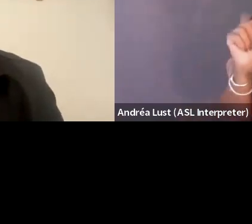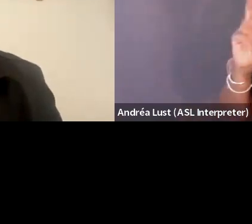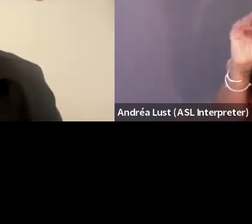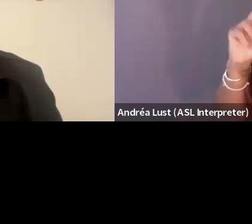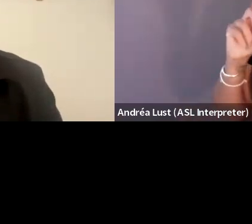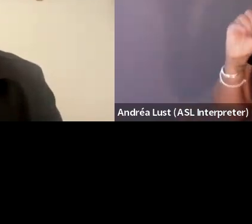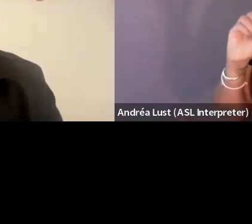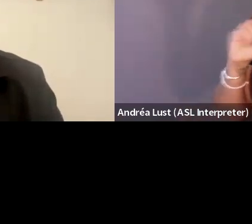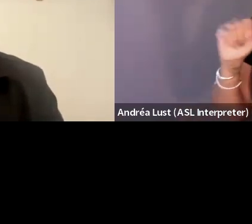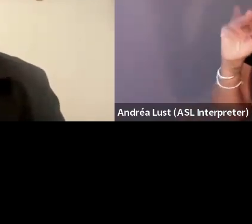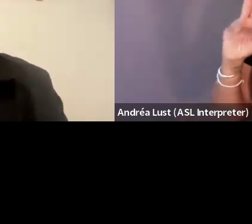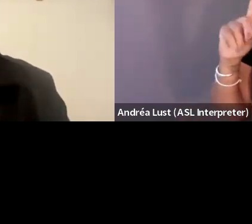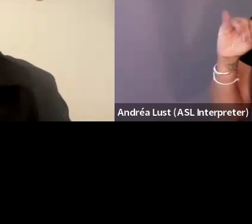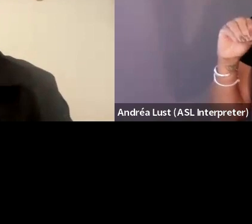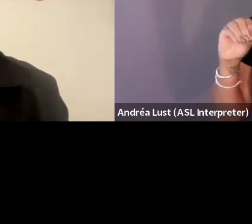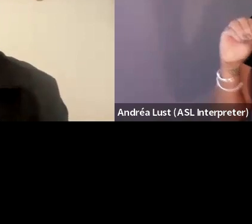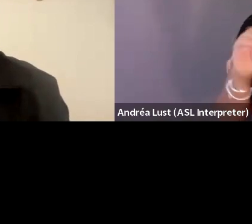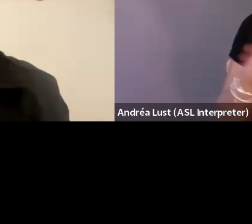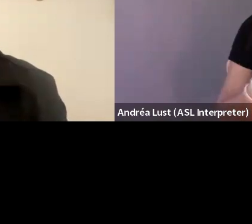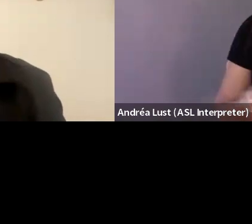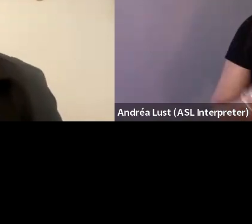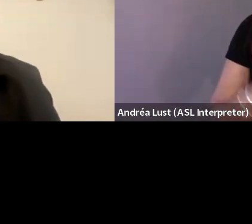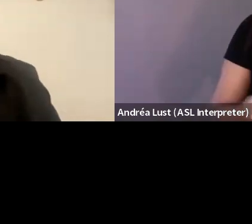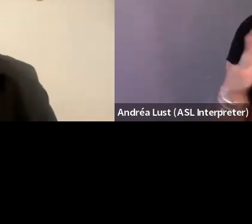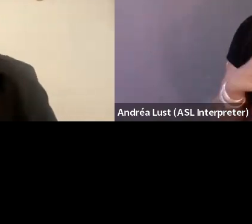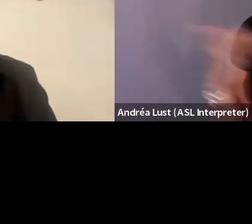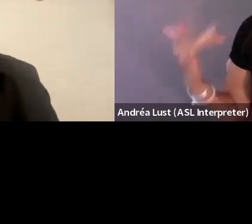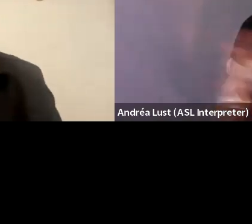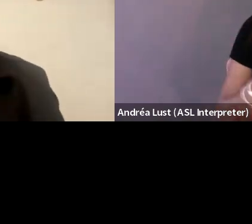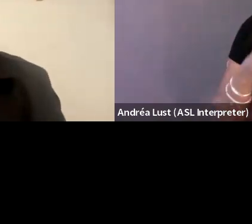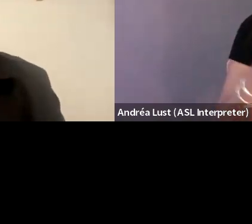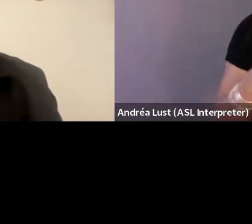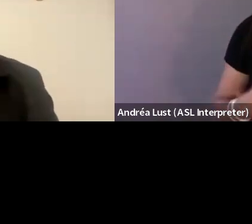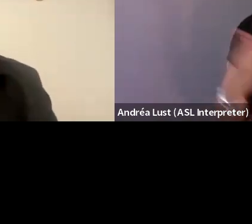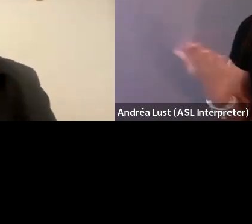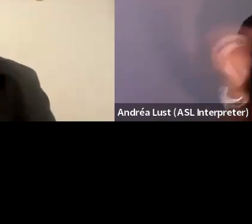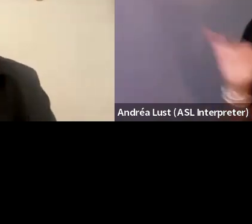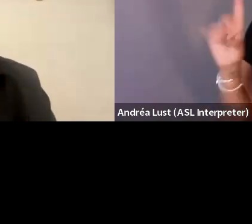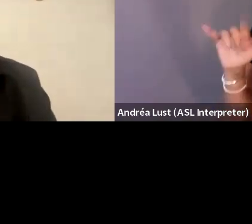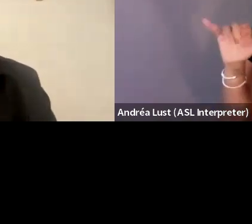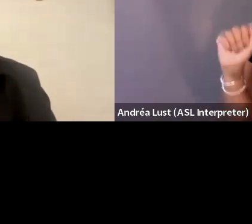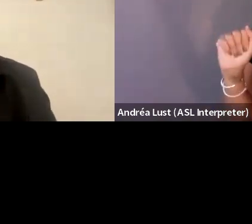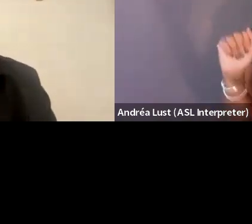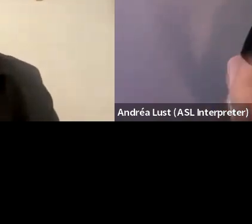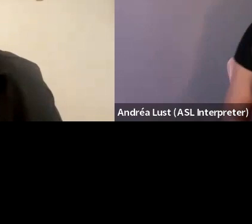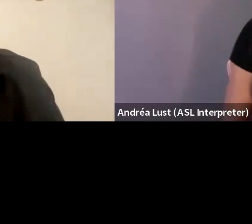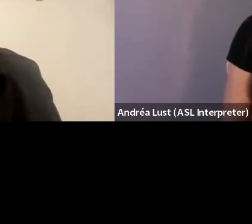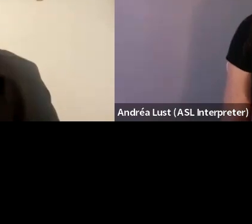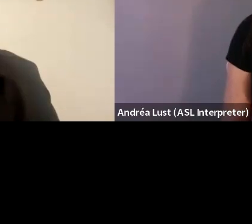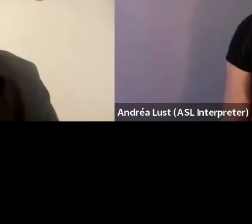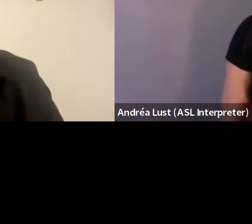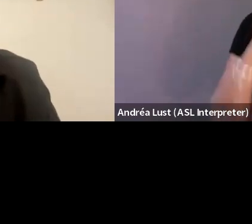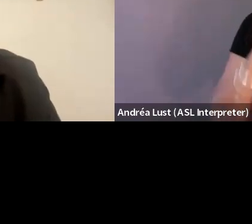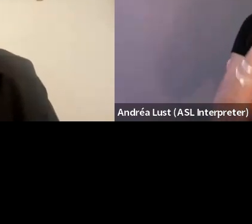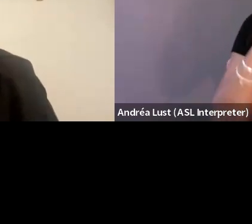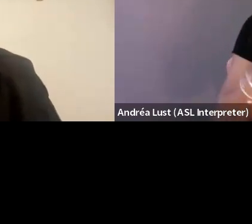Armando Zamudio, and I am the Public Programs and Events Coordinator here at IDA. For our